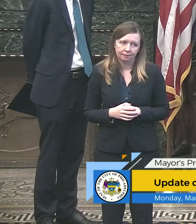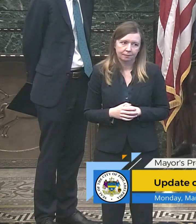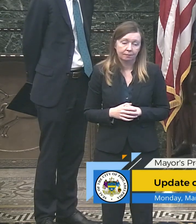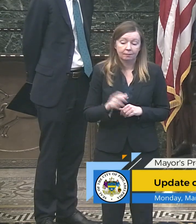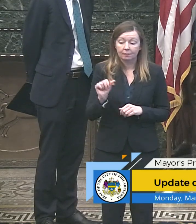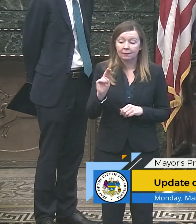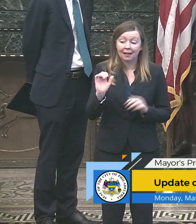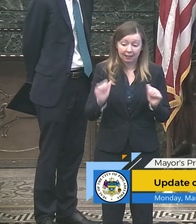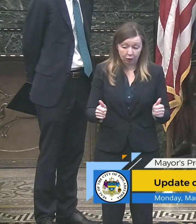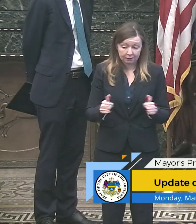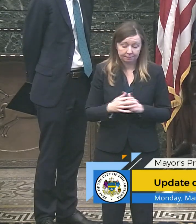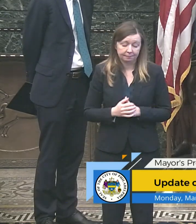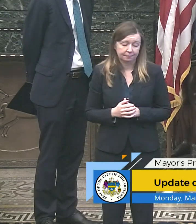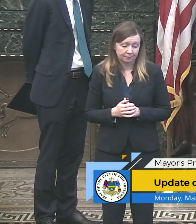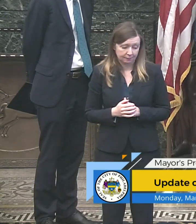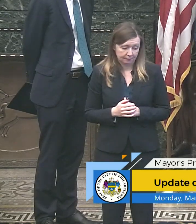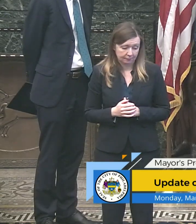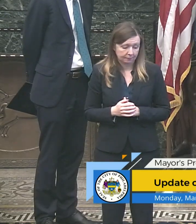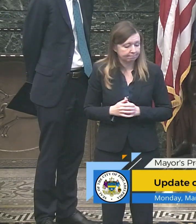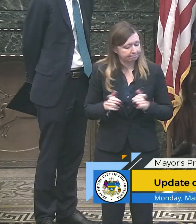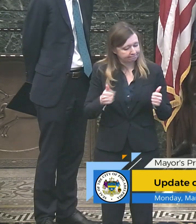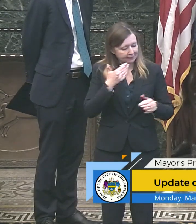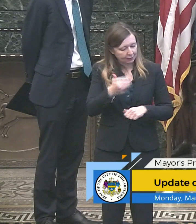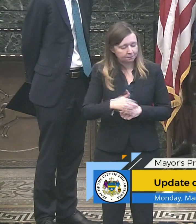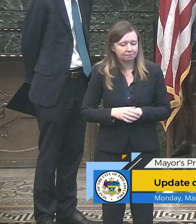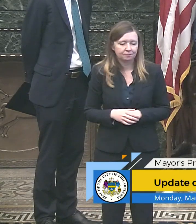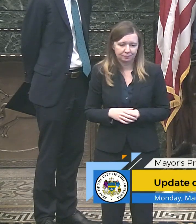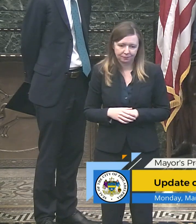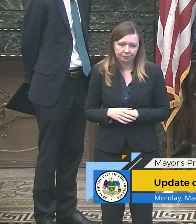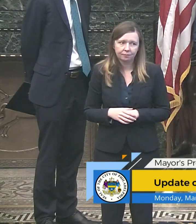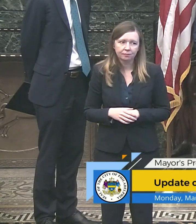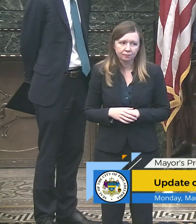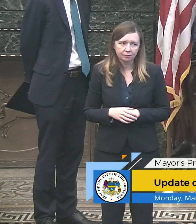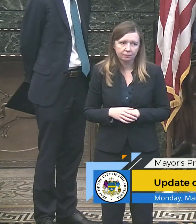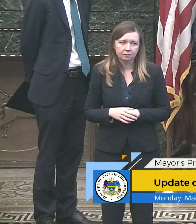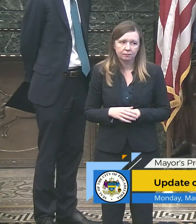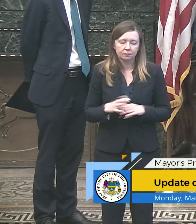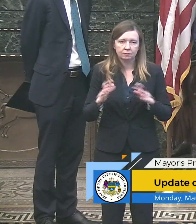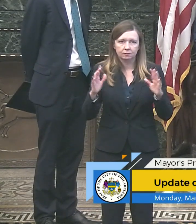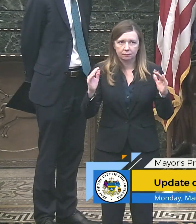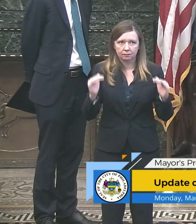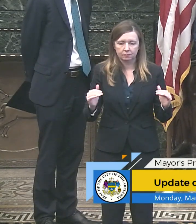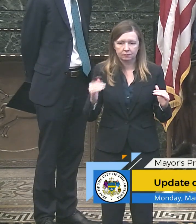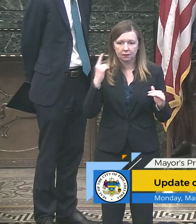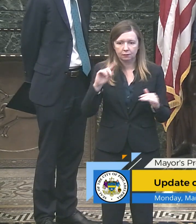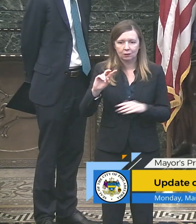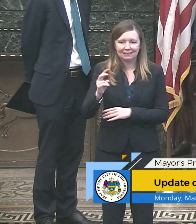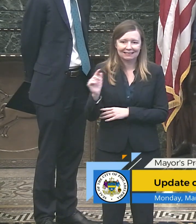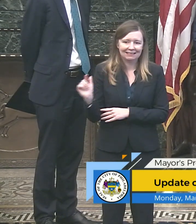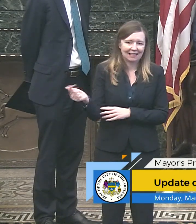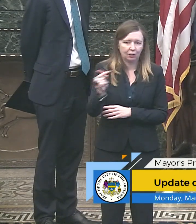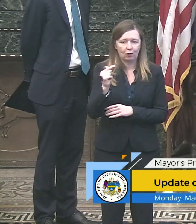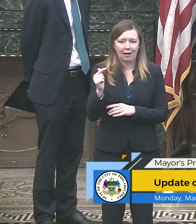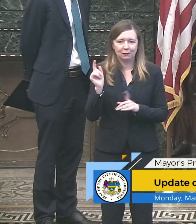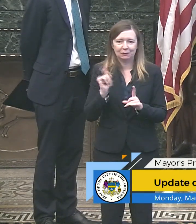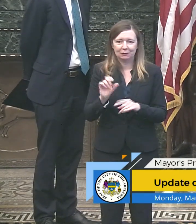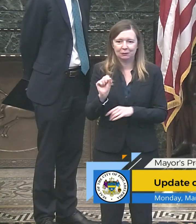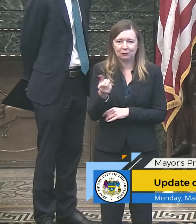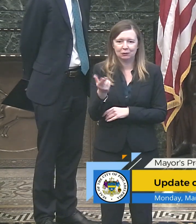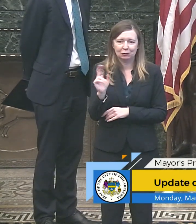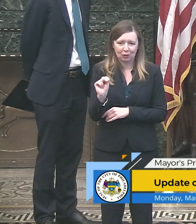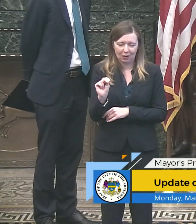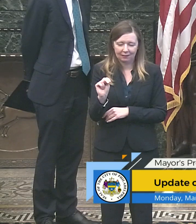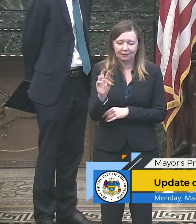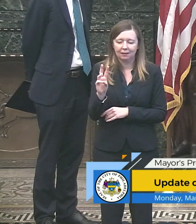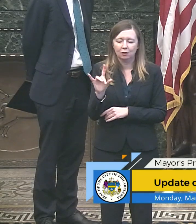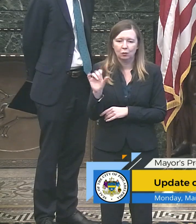Annie, are you good? I'm good, thank you. All right. Let's go now for a second round to Sean Walsh